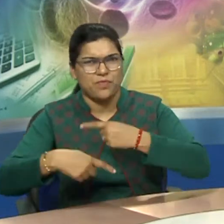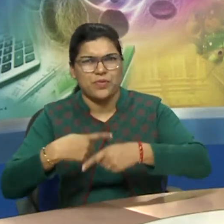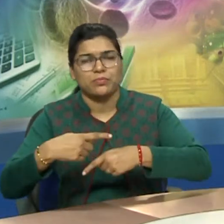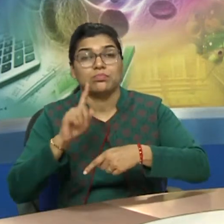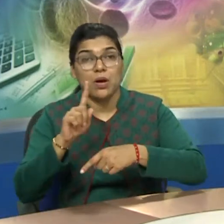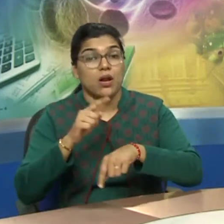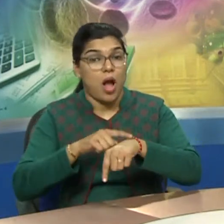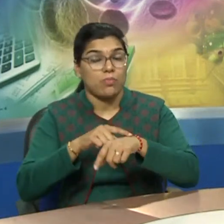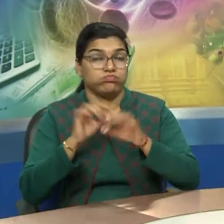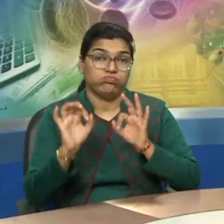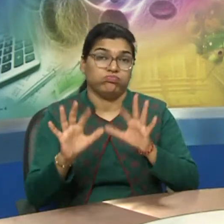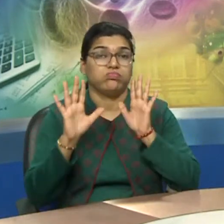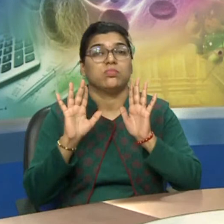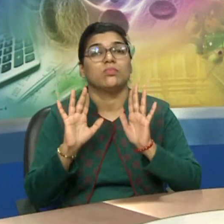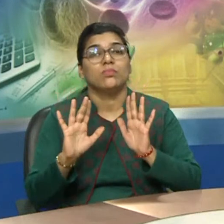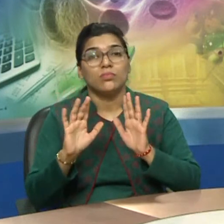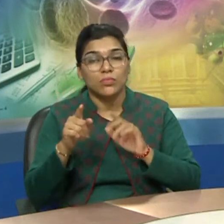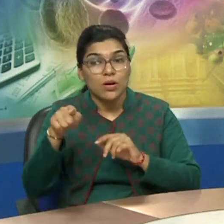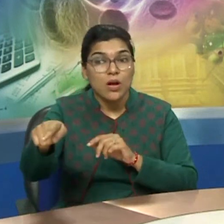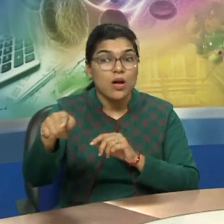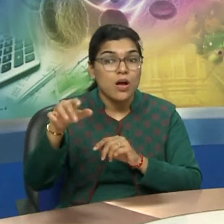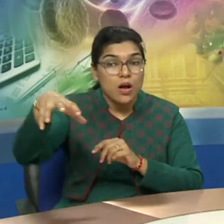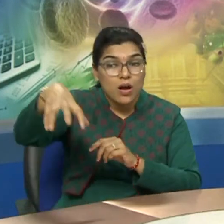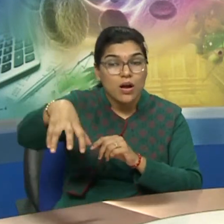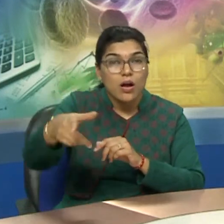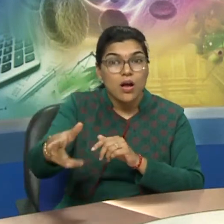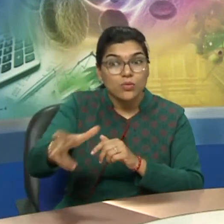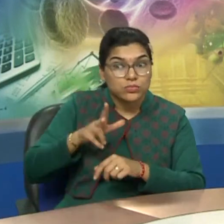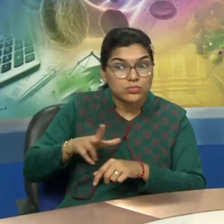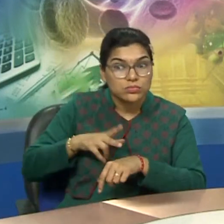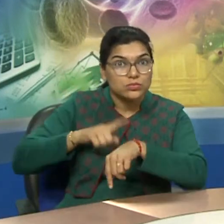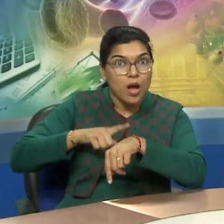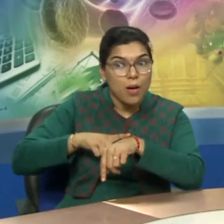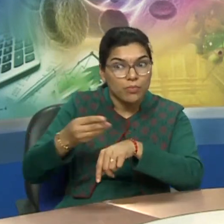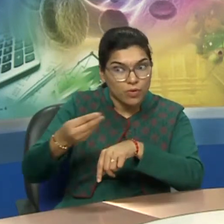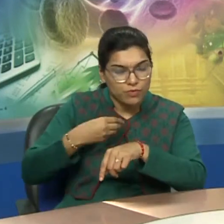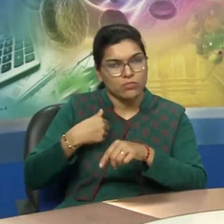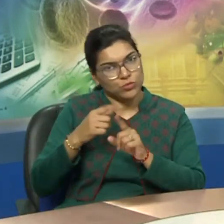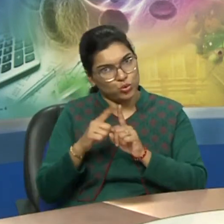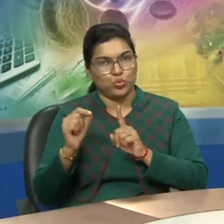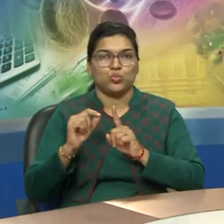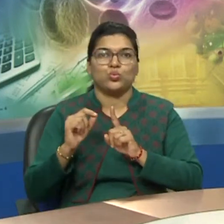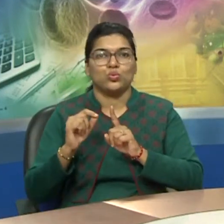then we can say that we are doing work on time and we are being punctual.